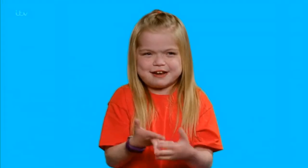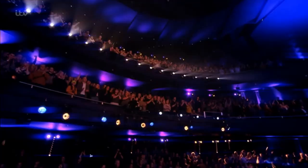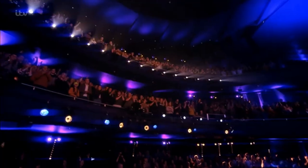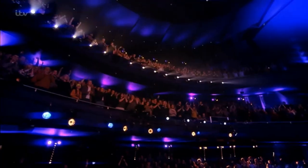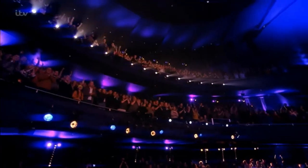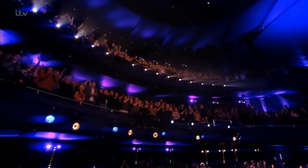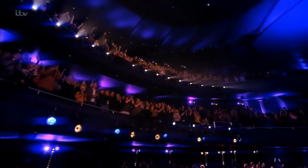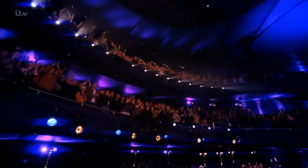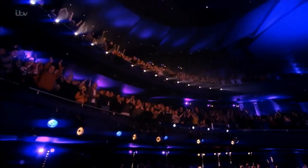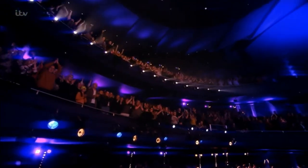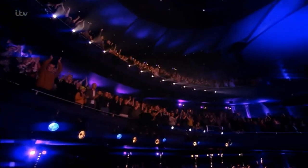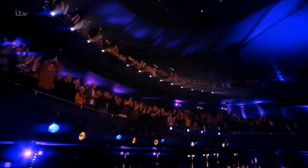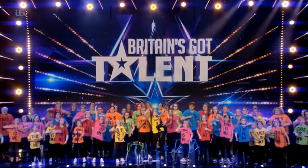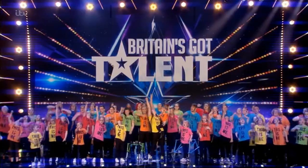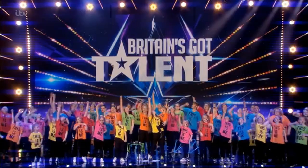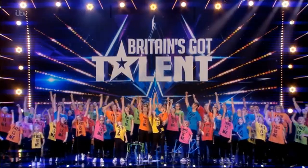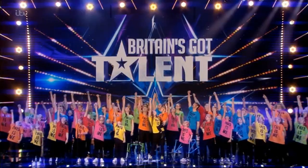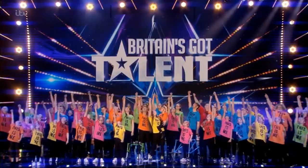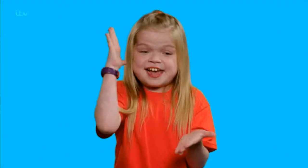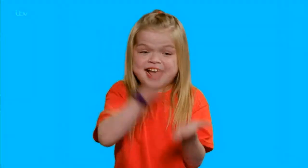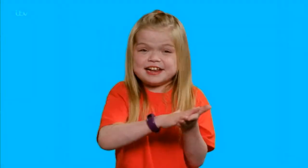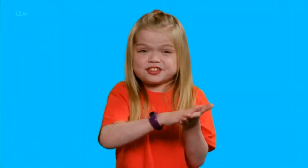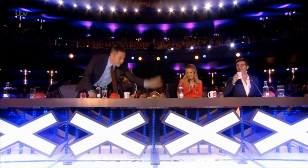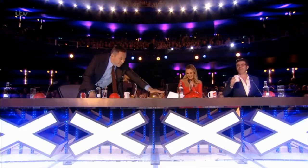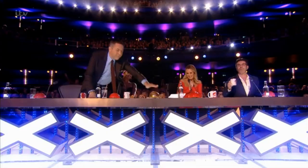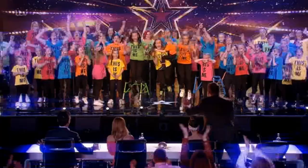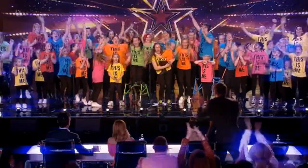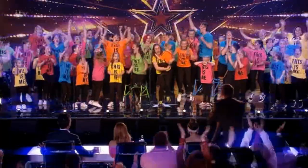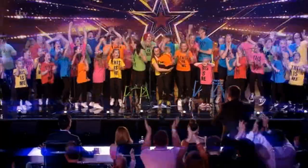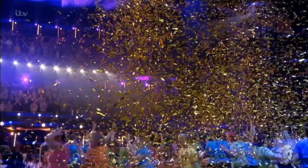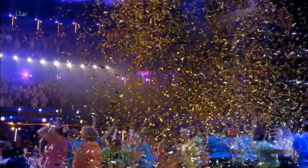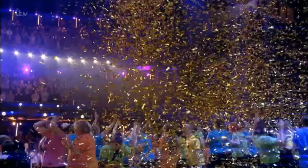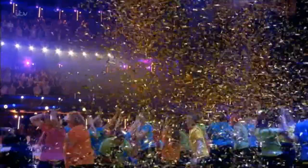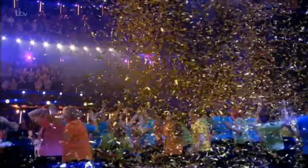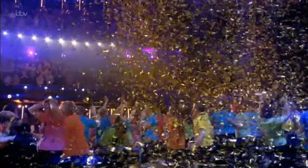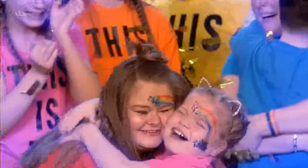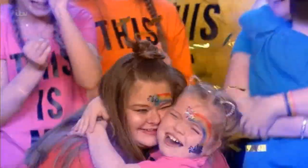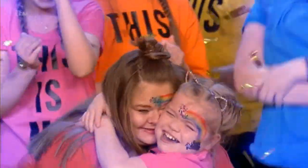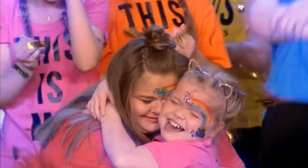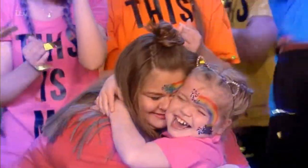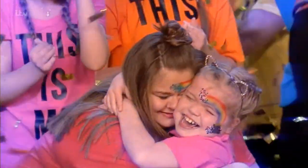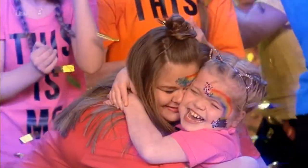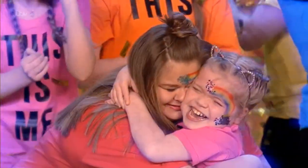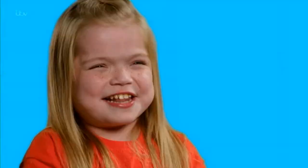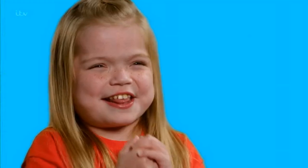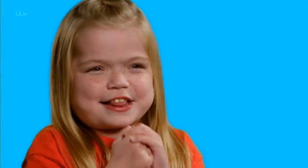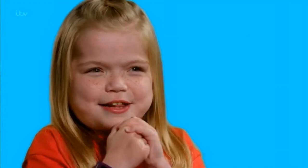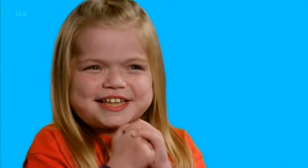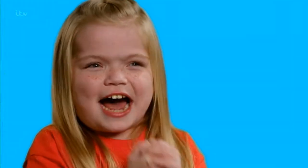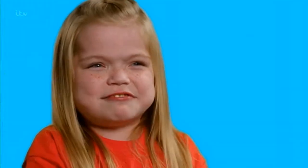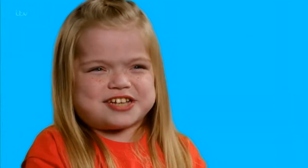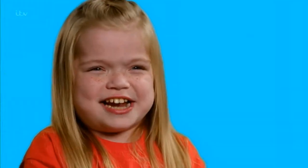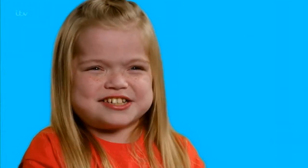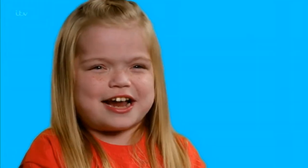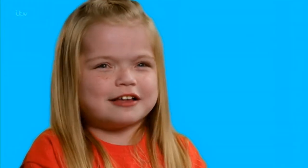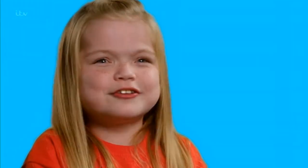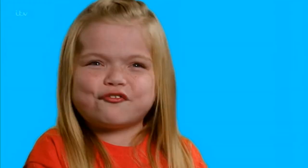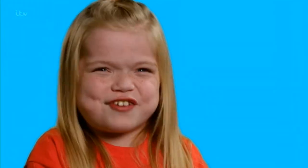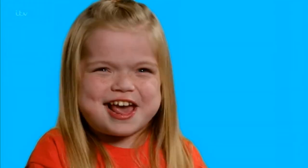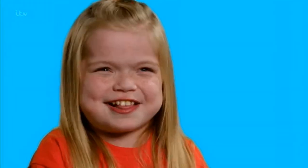cheering. I was so David. He hit the goalposter and I felt, oh my God, this is life-changing. I love it.